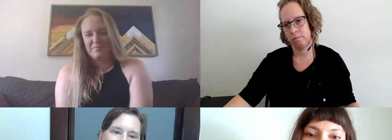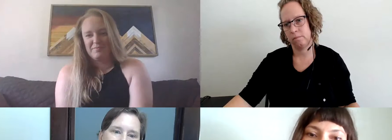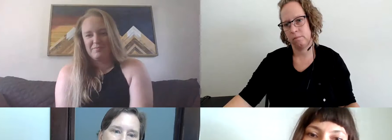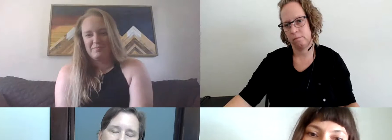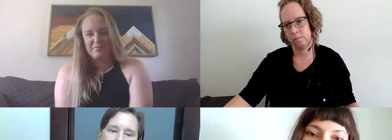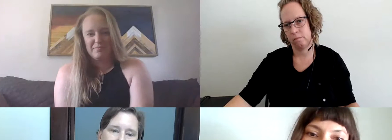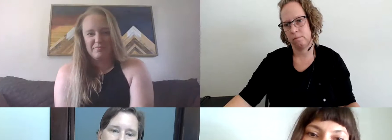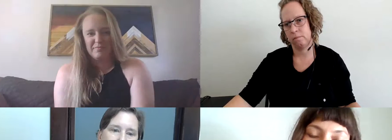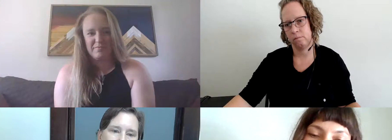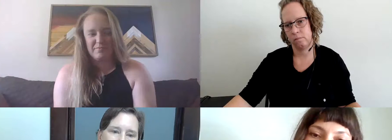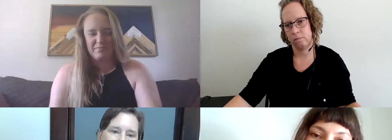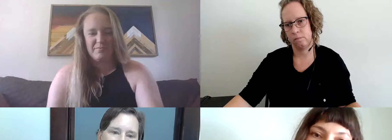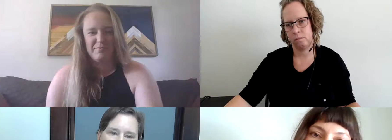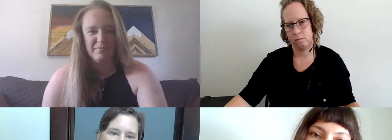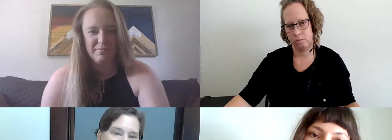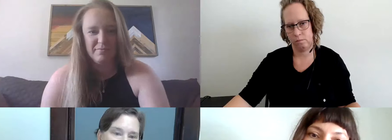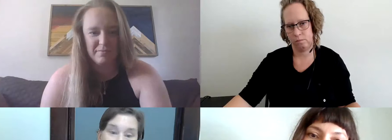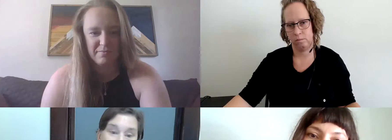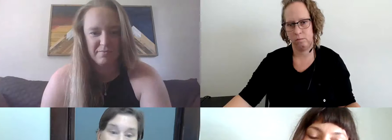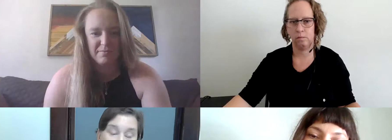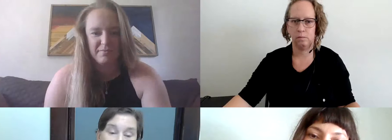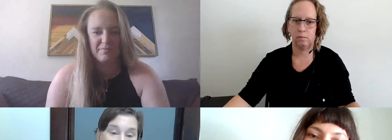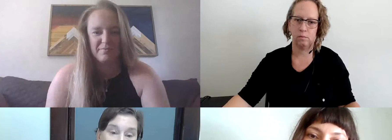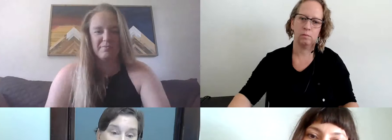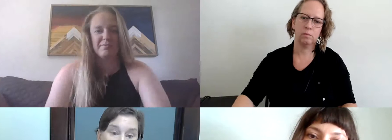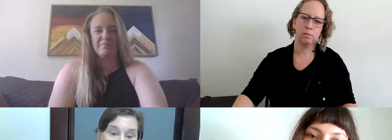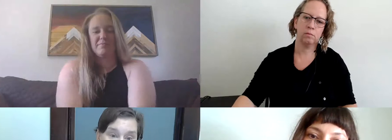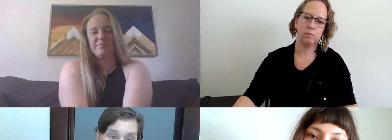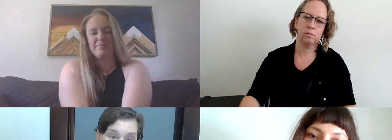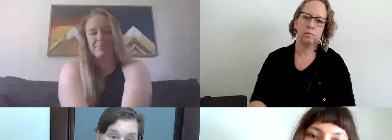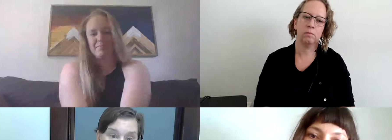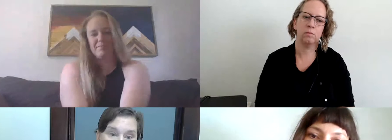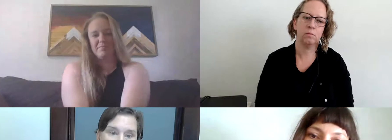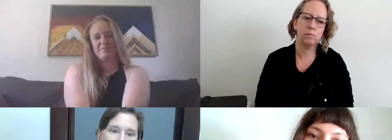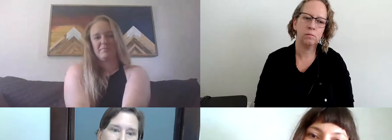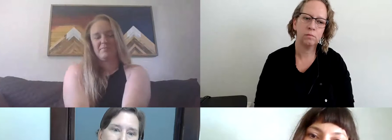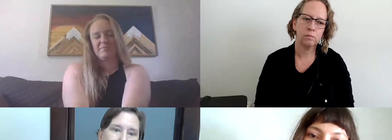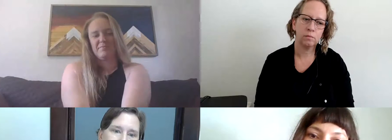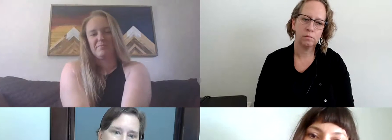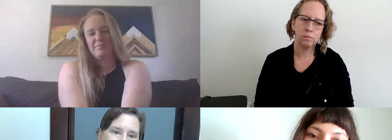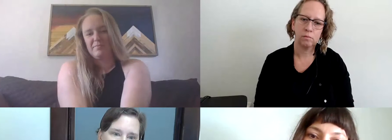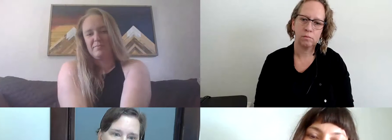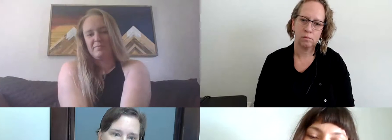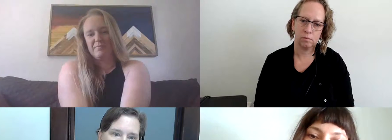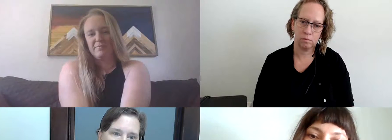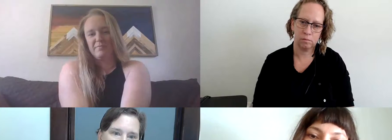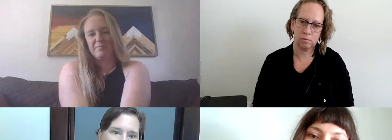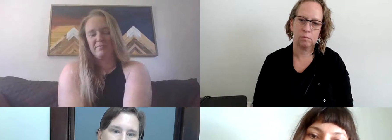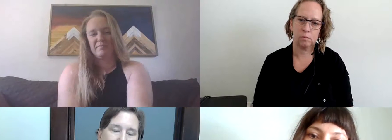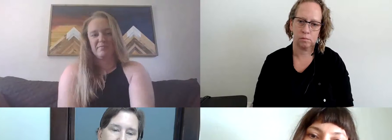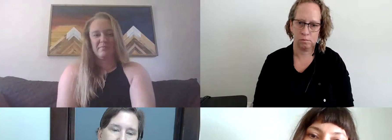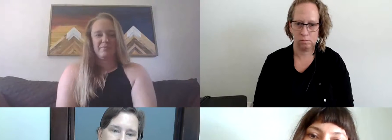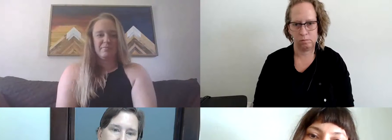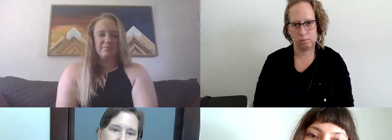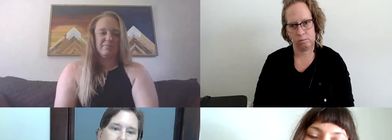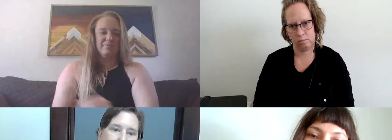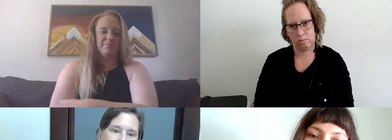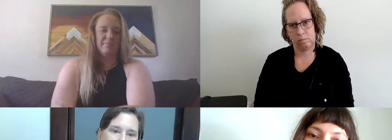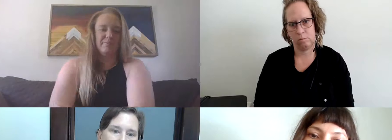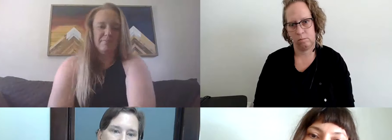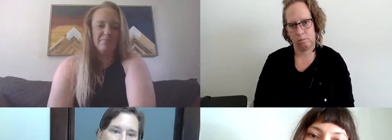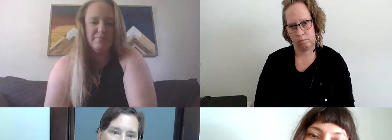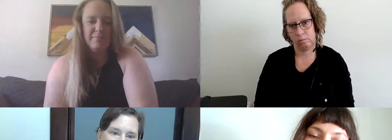relay, that's where you're using a web browser and it can be on your mobile device to place a telephone call with an